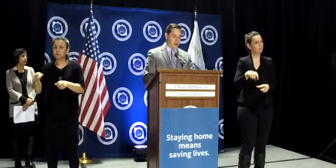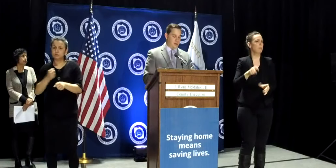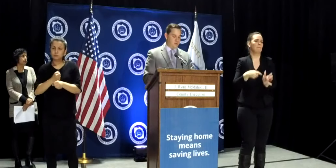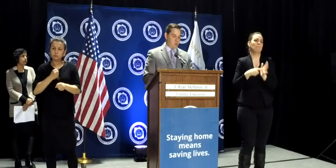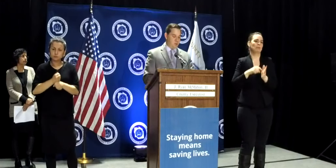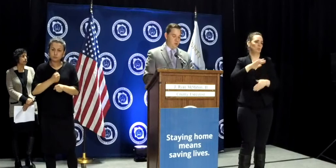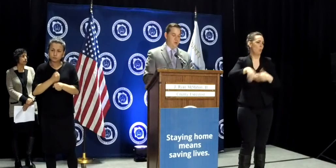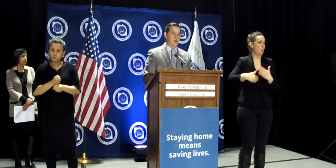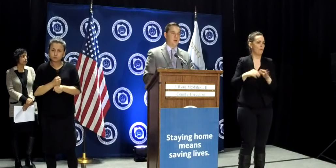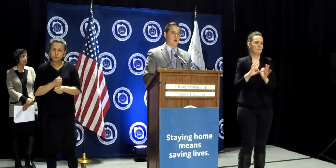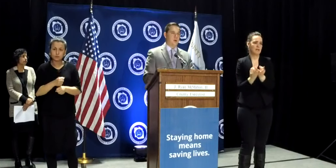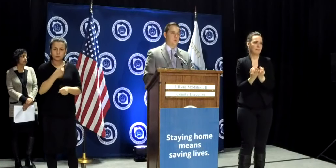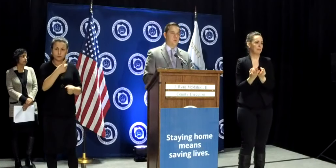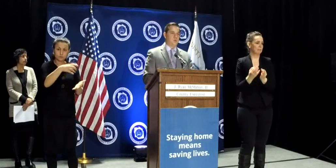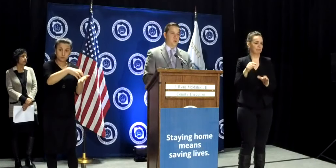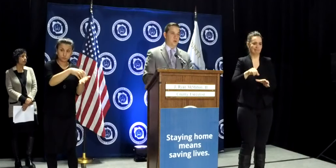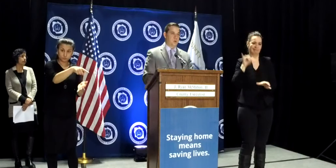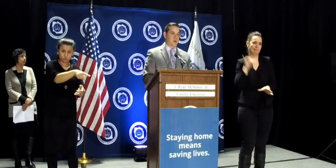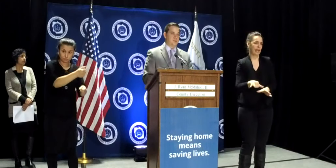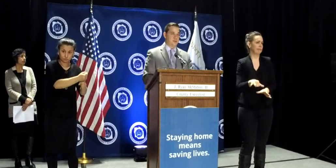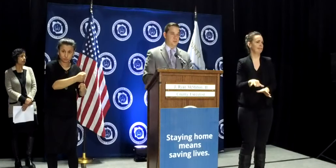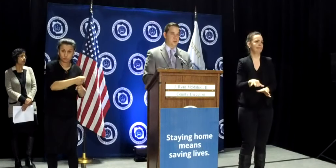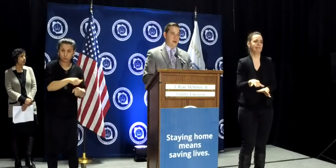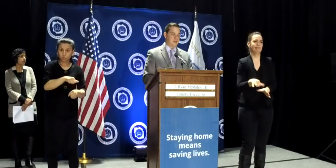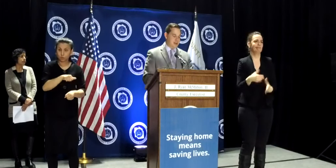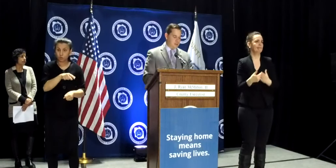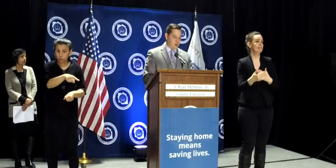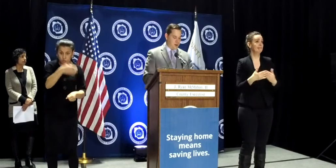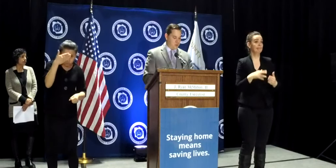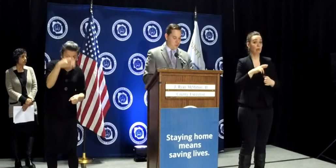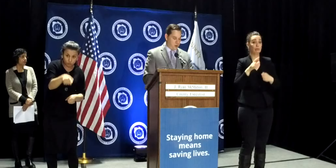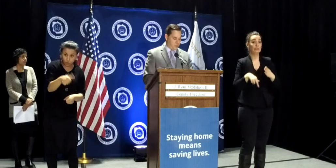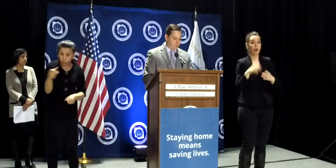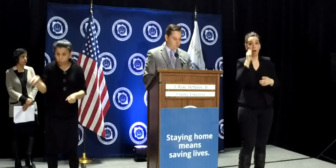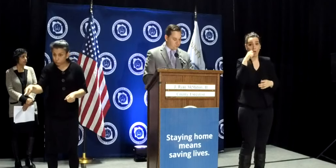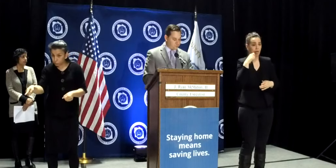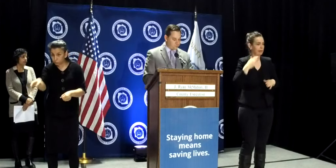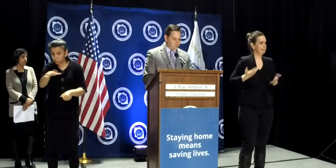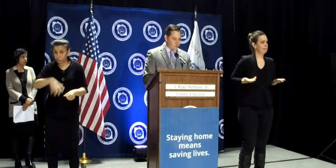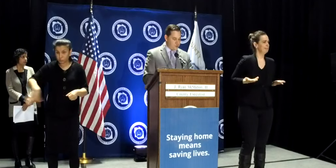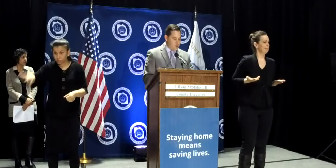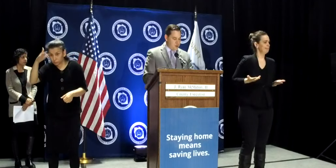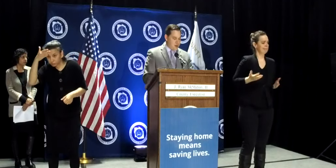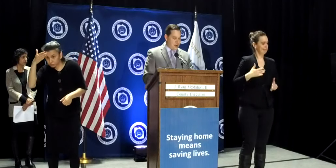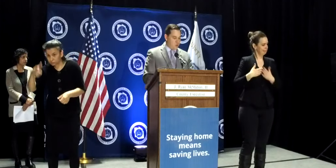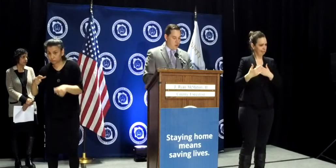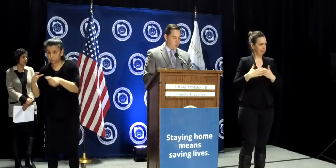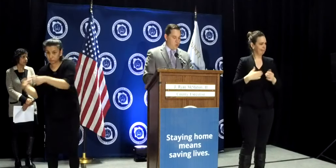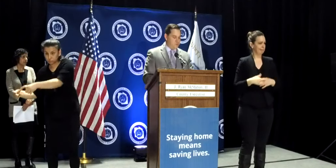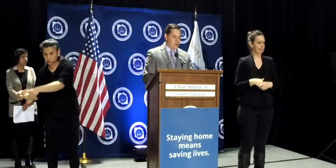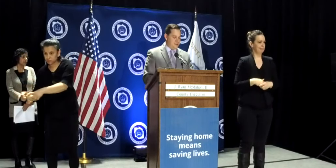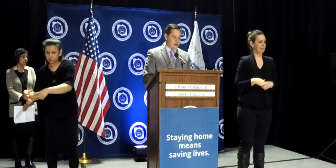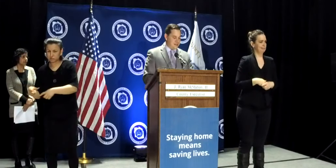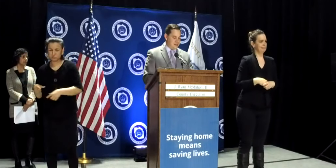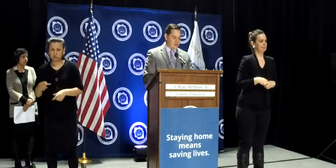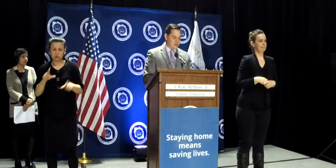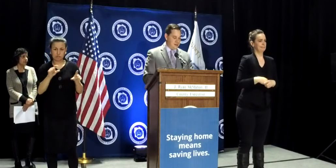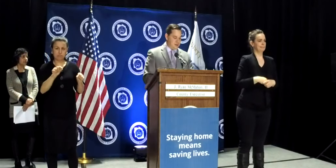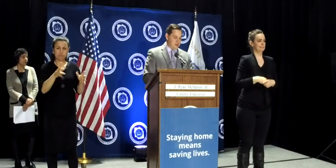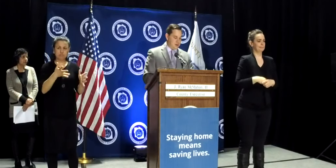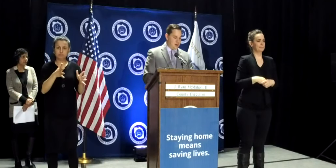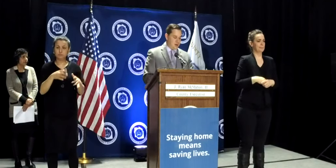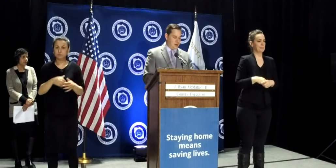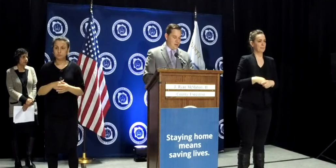who had direct exposure will be put in a quarantine and be contacted by our health department. Anyone who has been